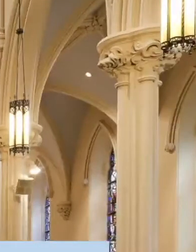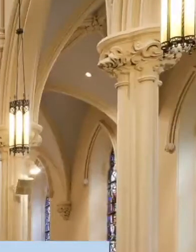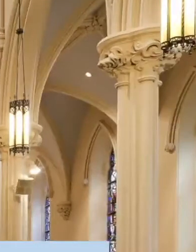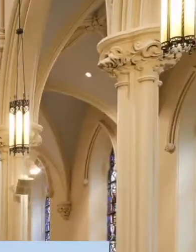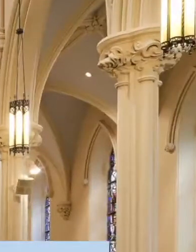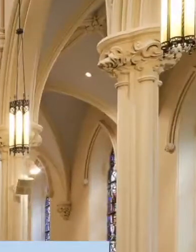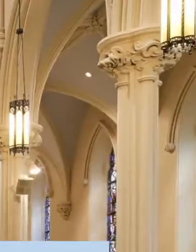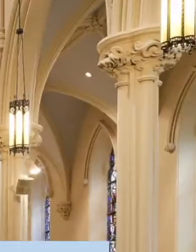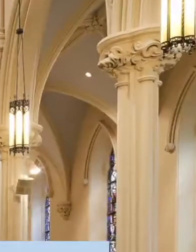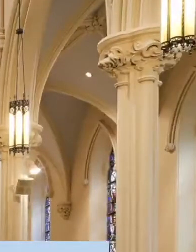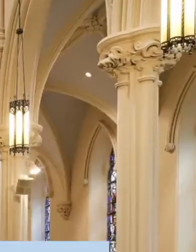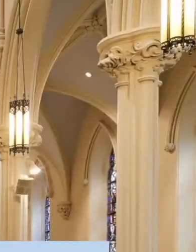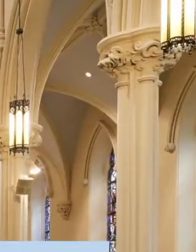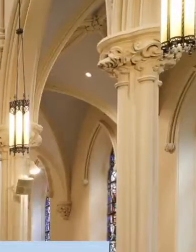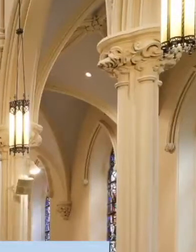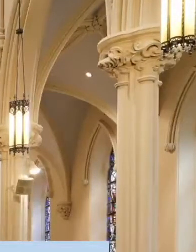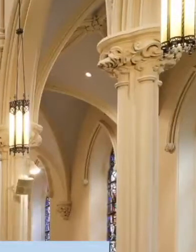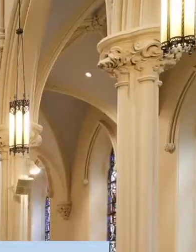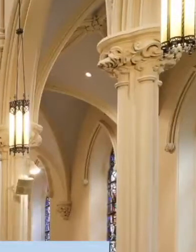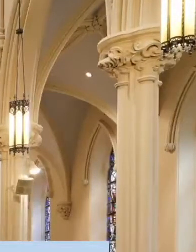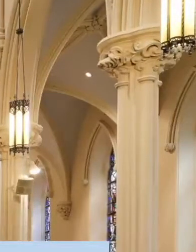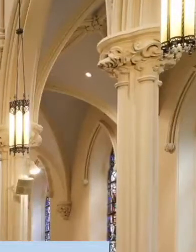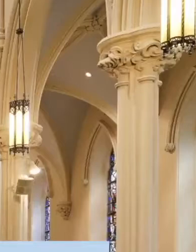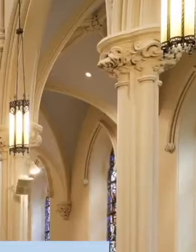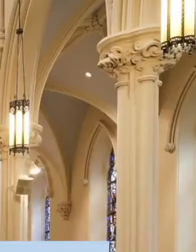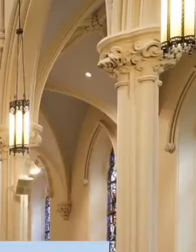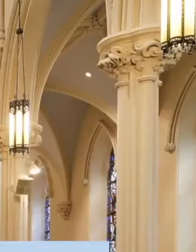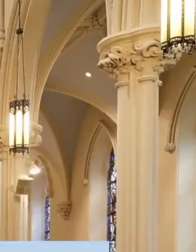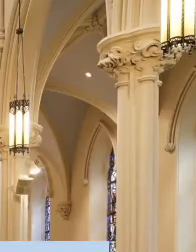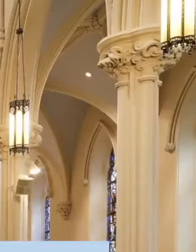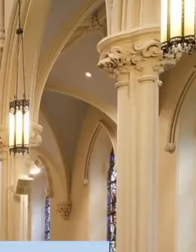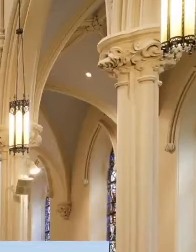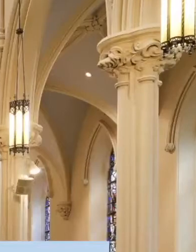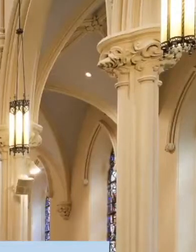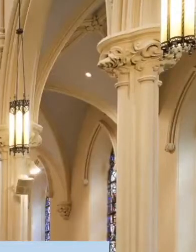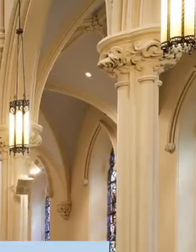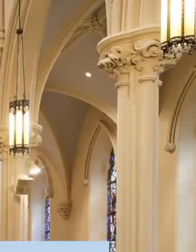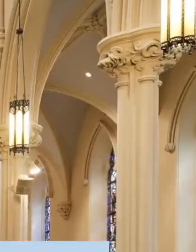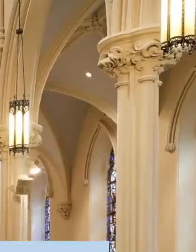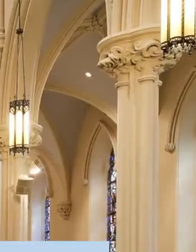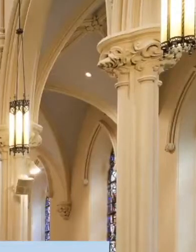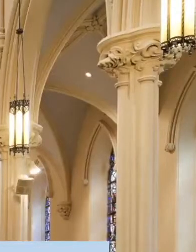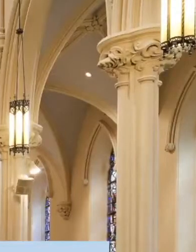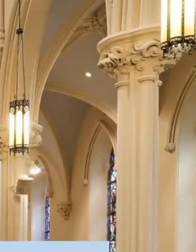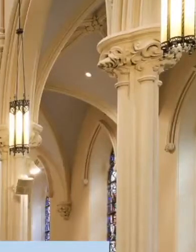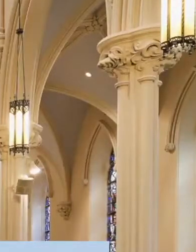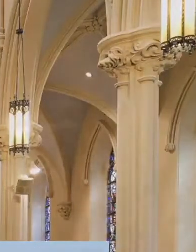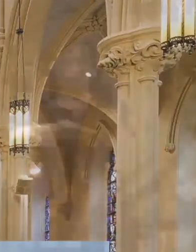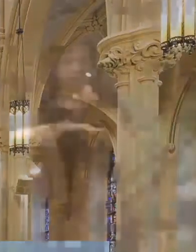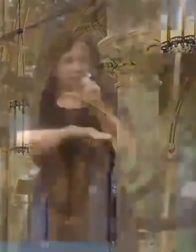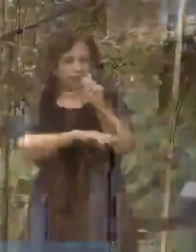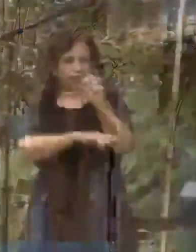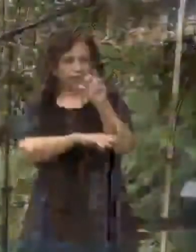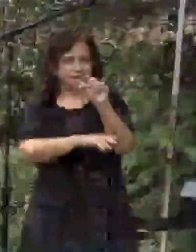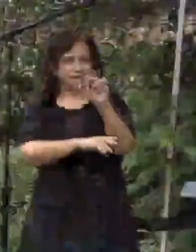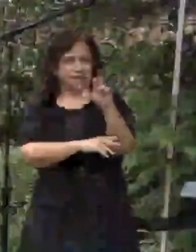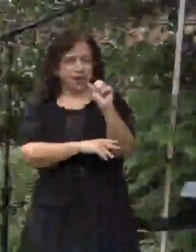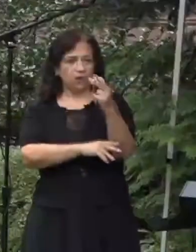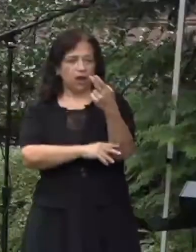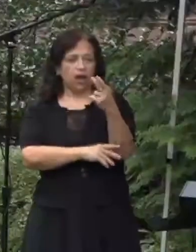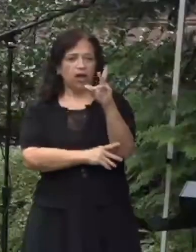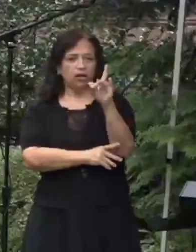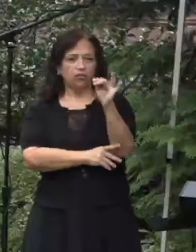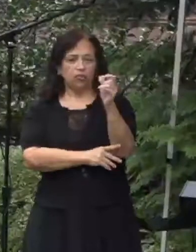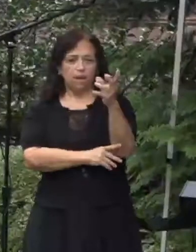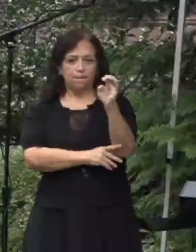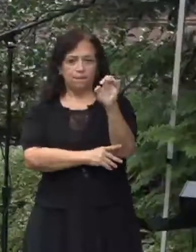few months, I attended the historic installation of Sarah Drummond